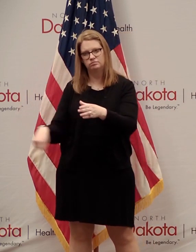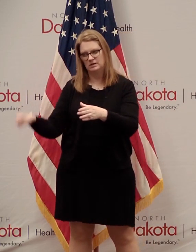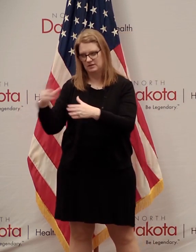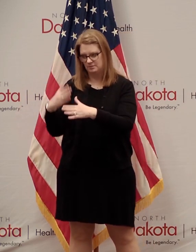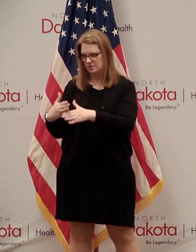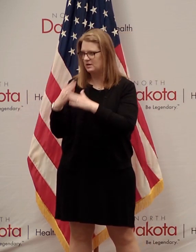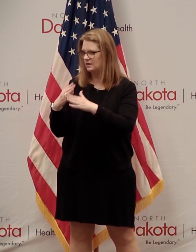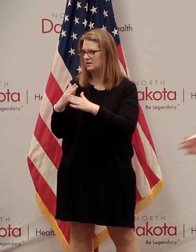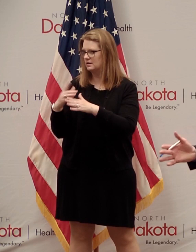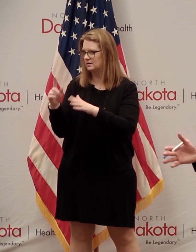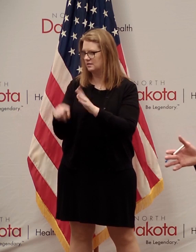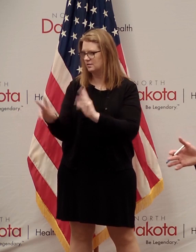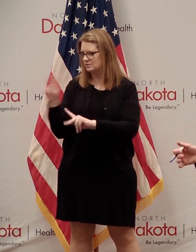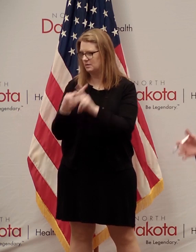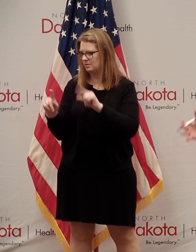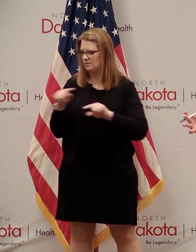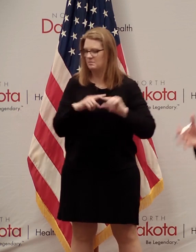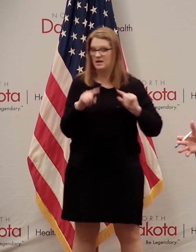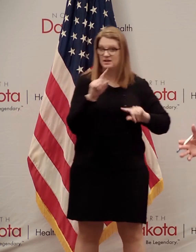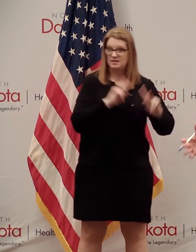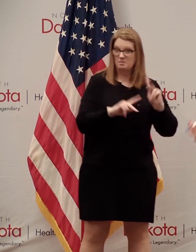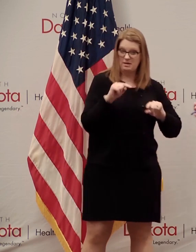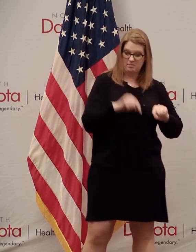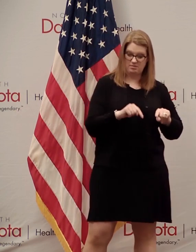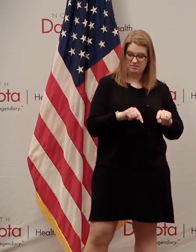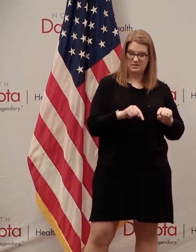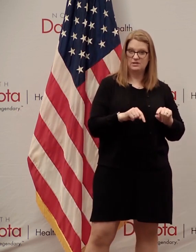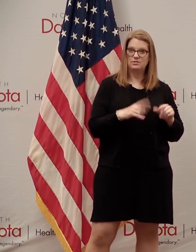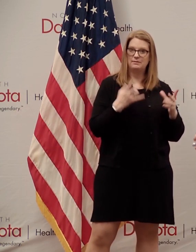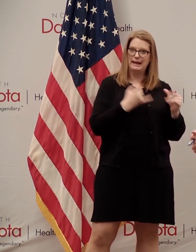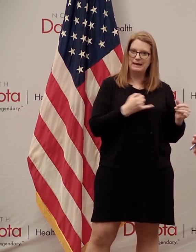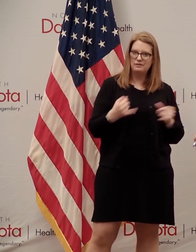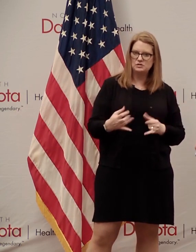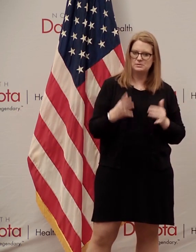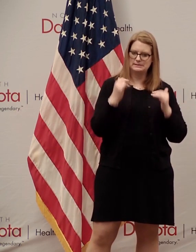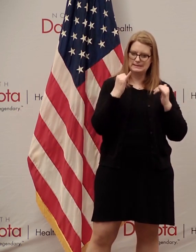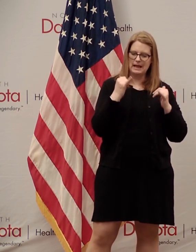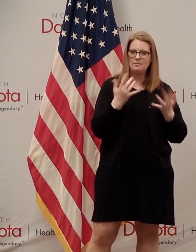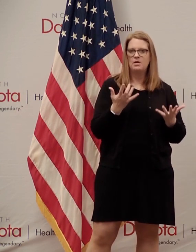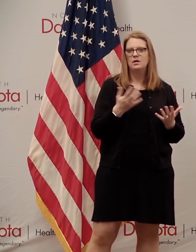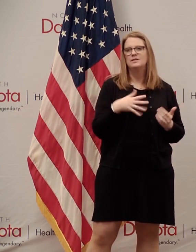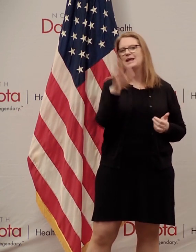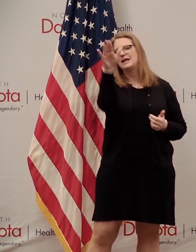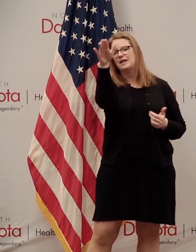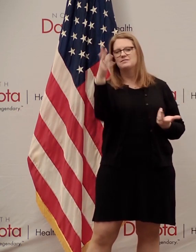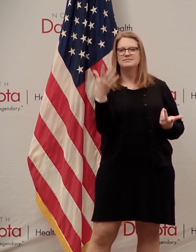protecting the most vulnerable, but the inbound, which is individuals like you that have to say, hey,